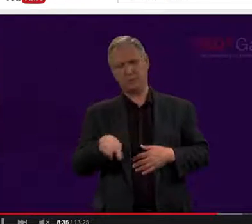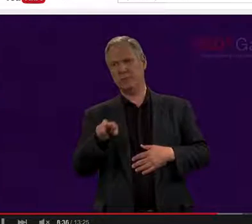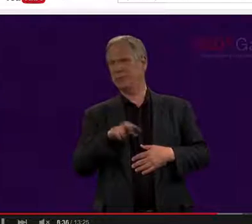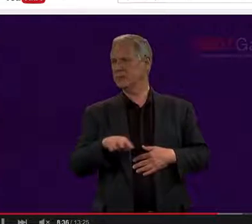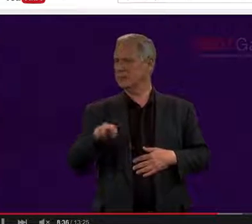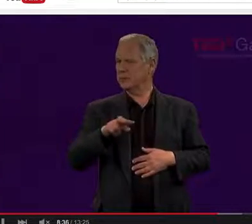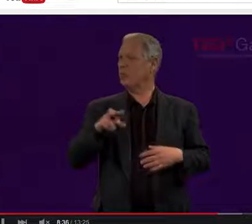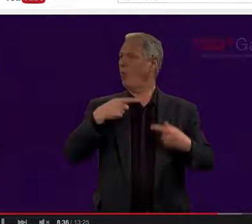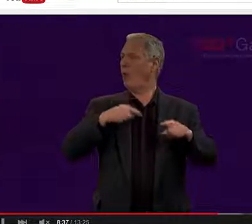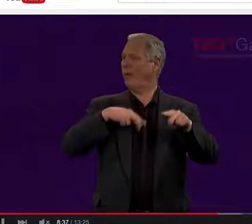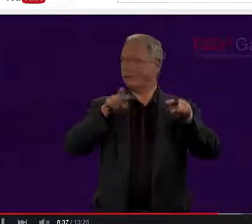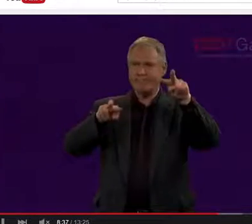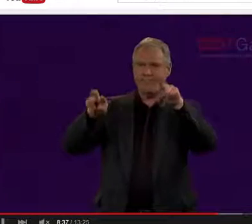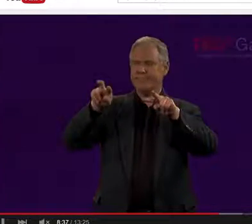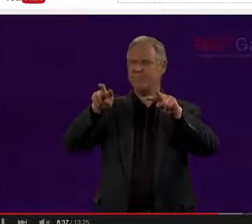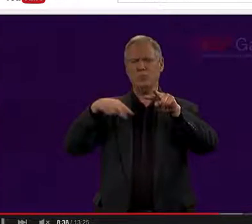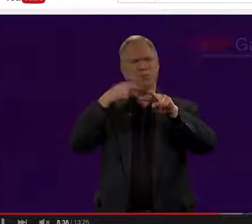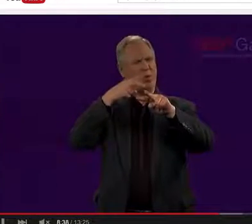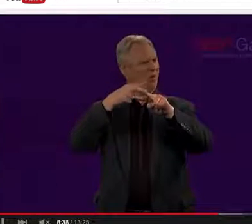It looked like a whole new place.